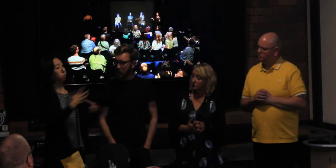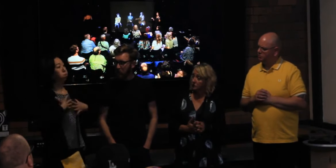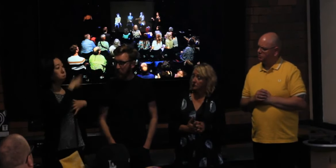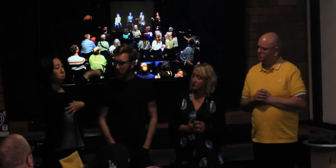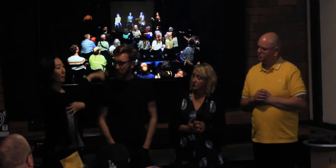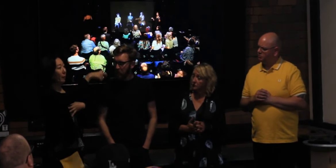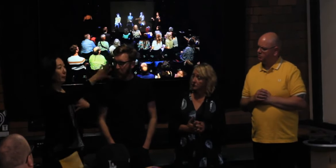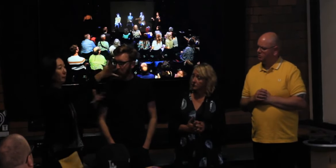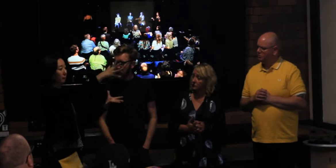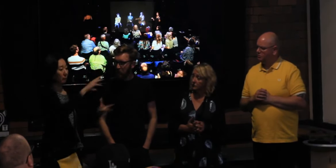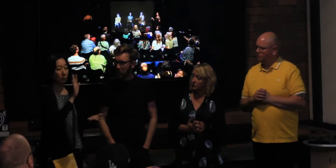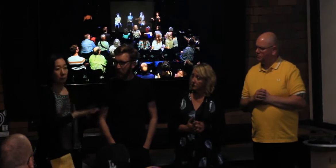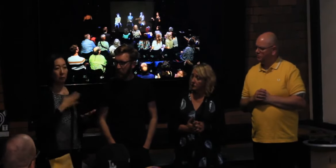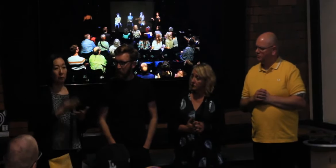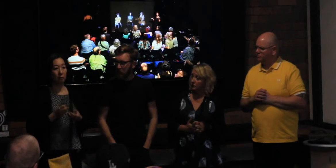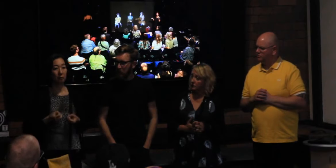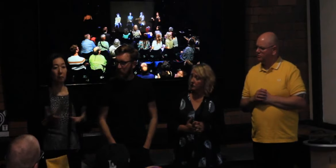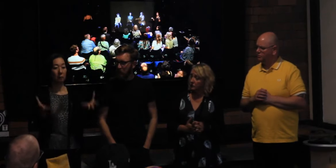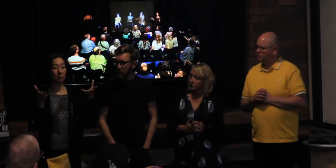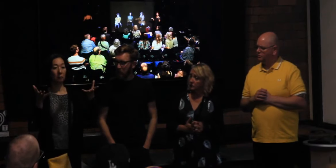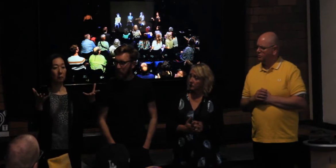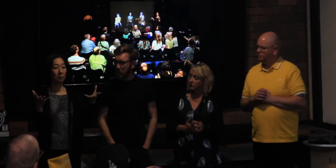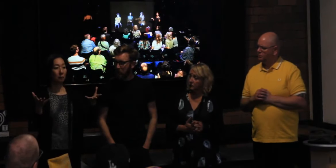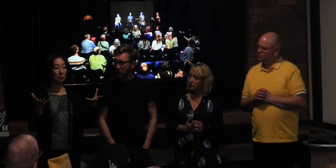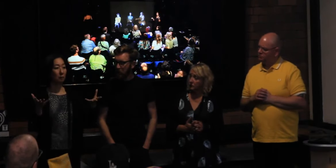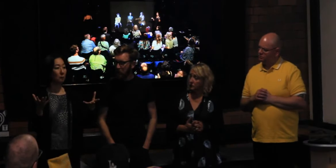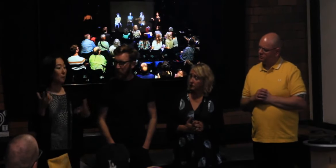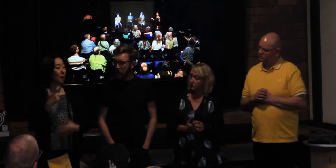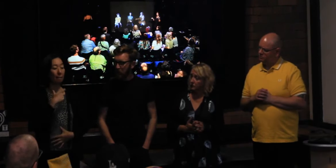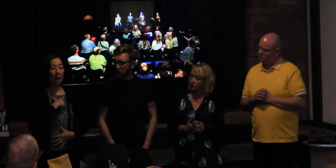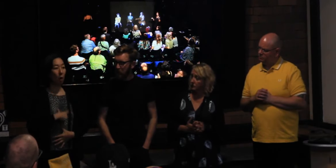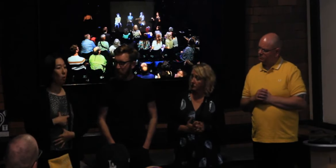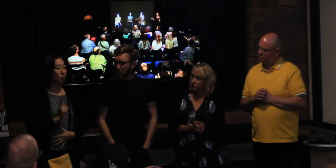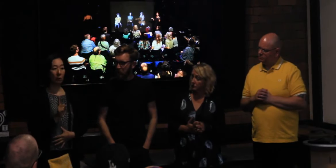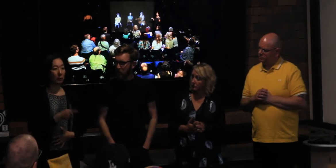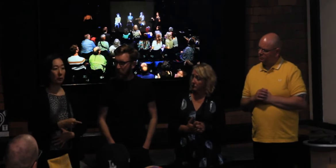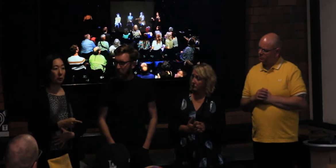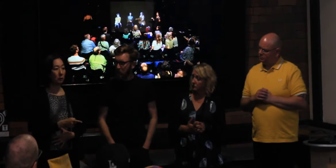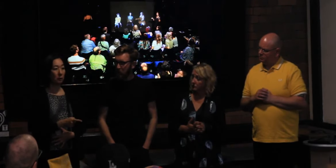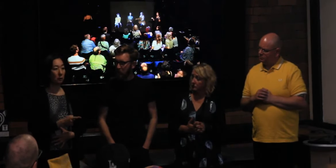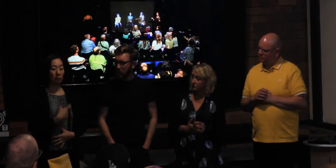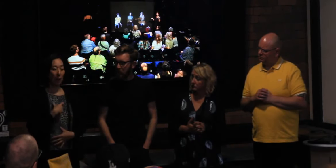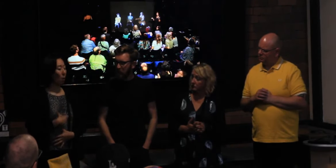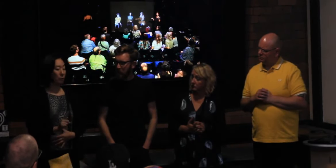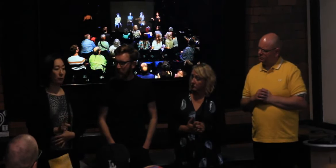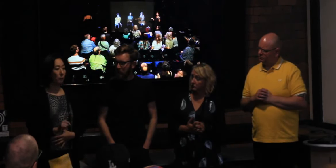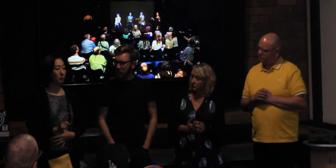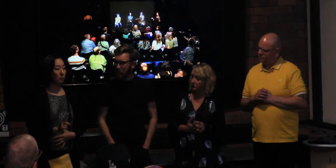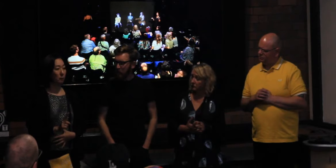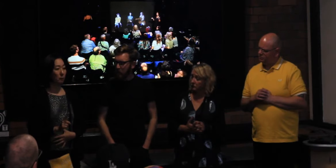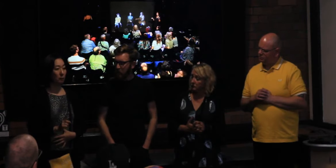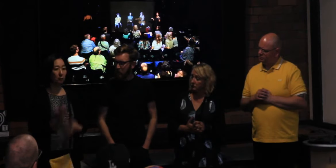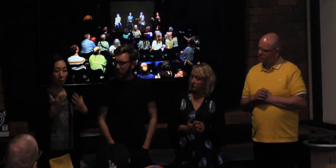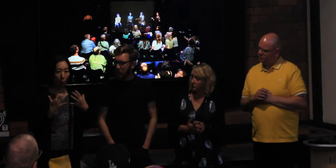In terms of those people who survived that experience and told me their stories, personally I